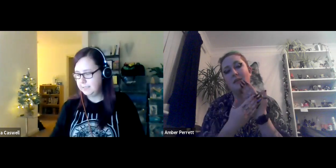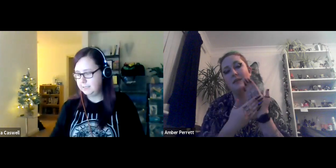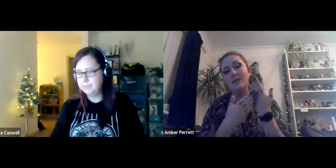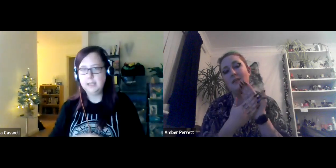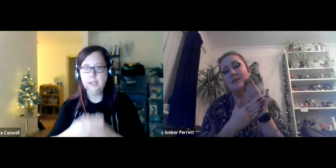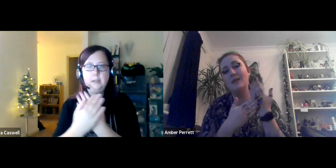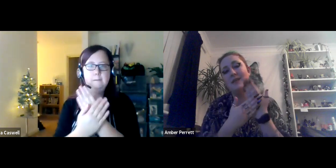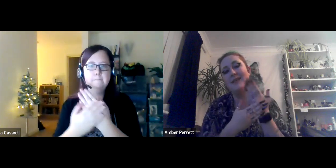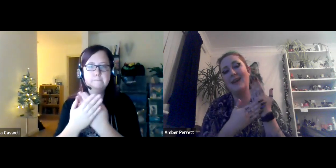Saturday,